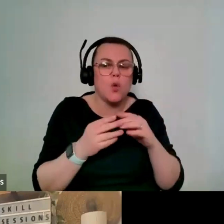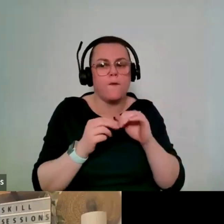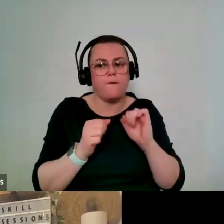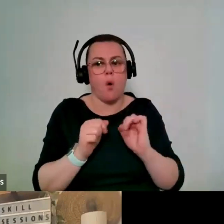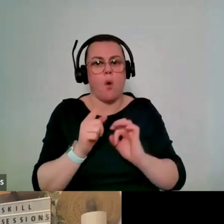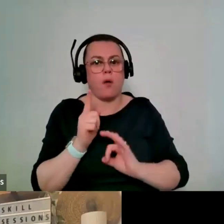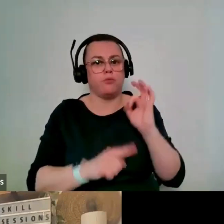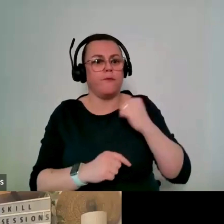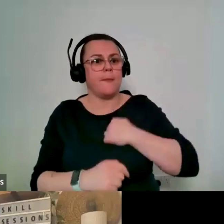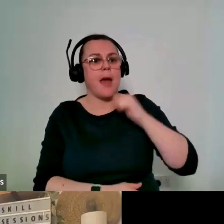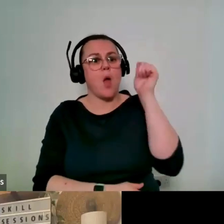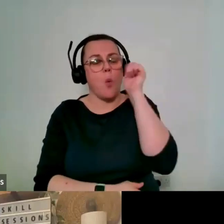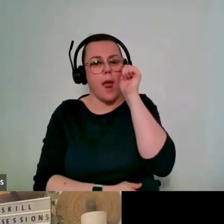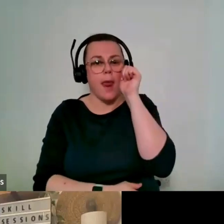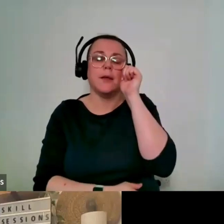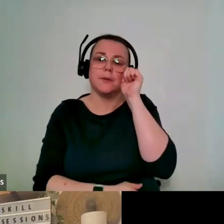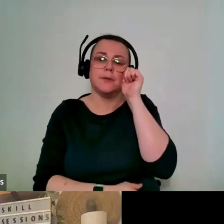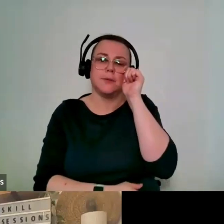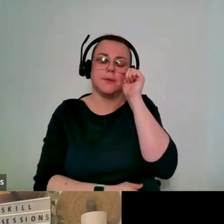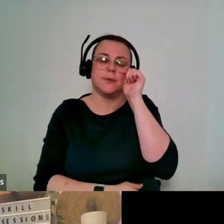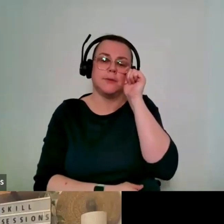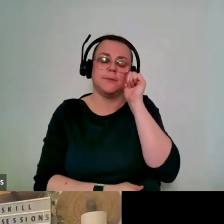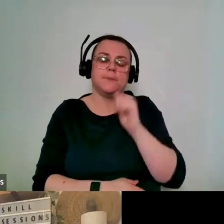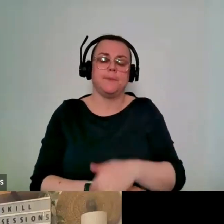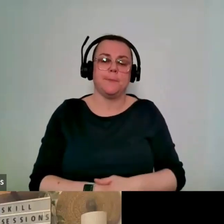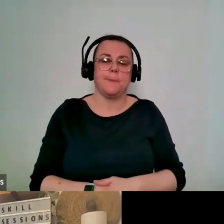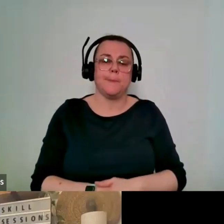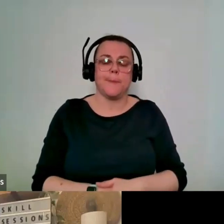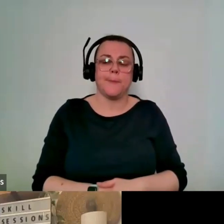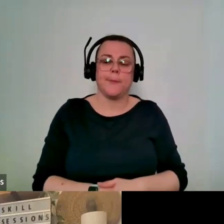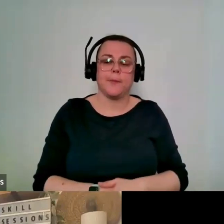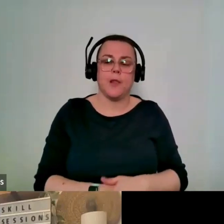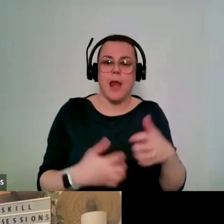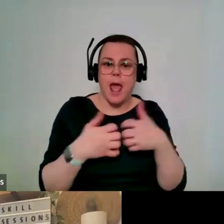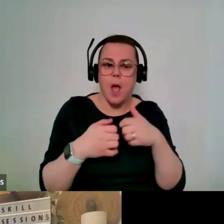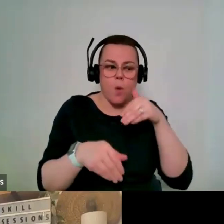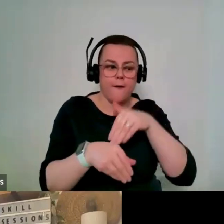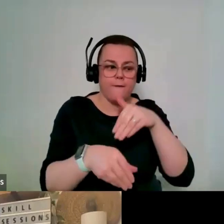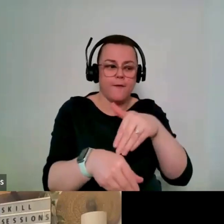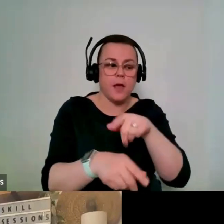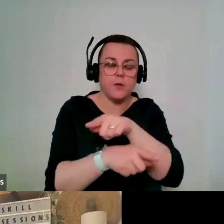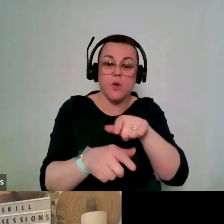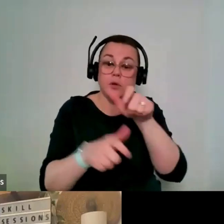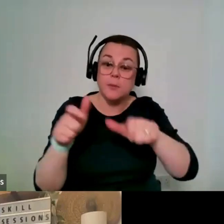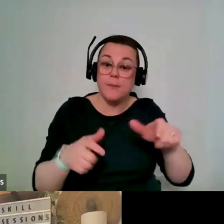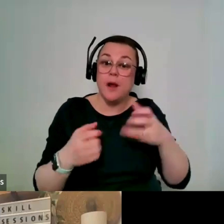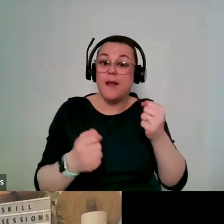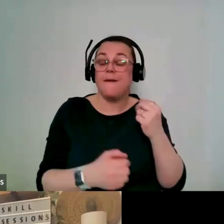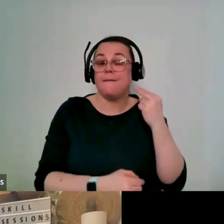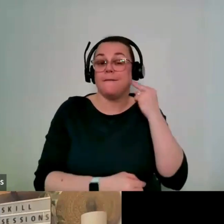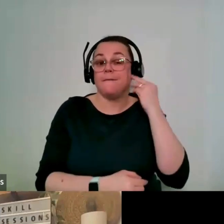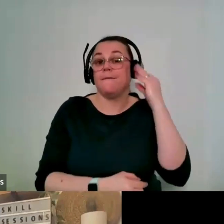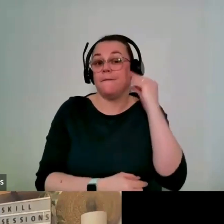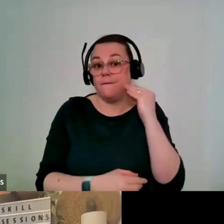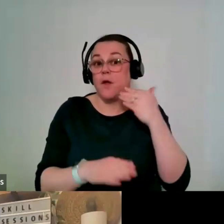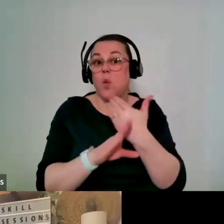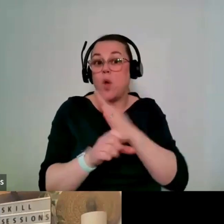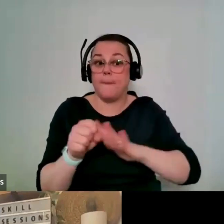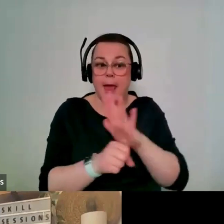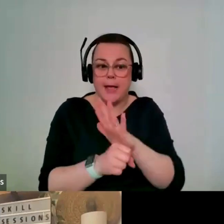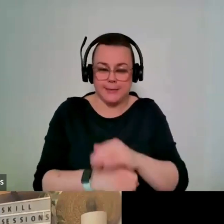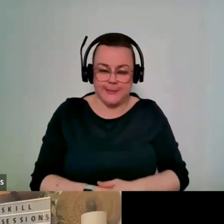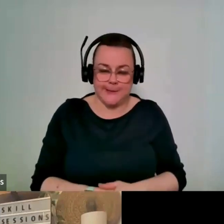my awareness to that outcome and the impact that it can have for people with hearing loss in the workplace.